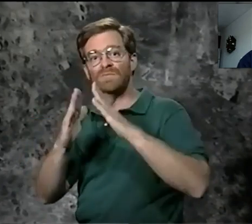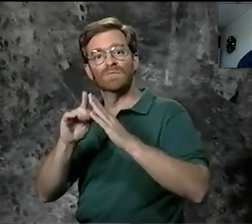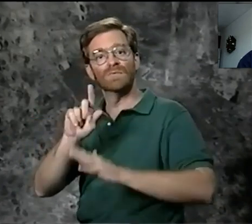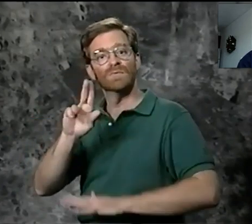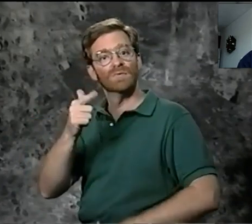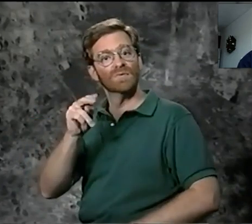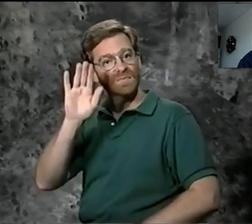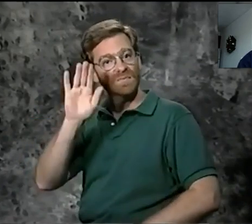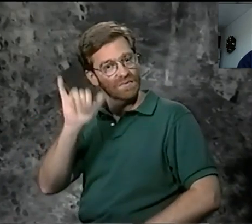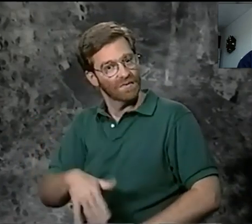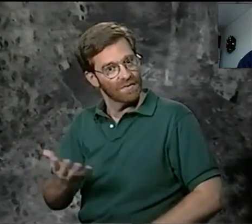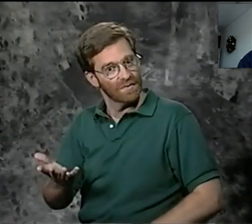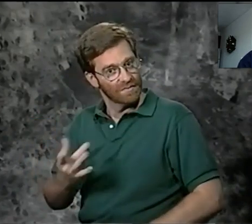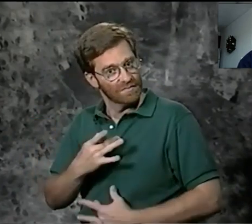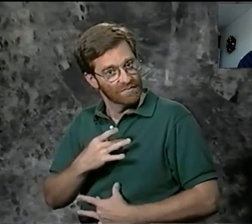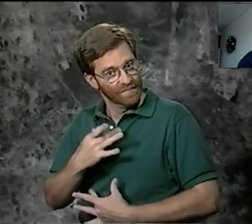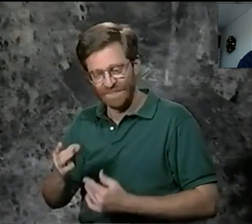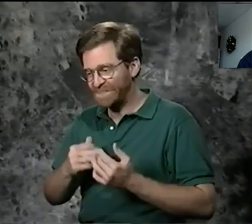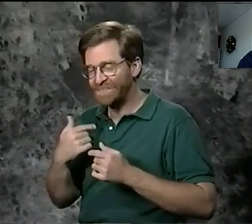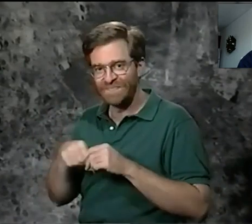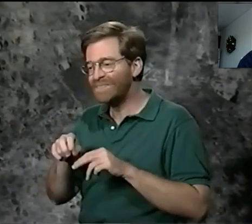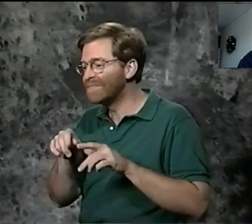there's a lot of hills.